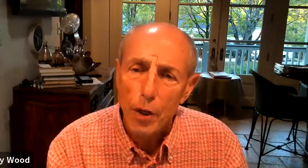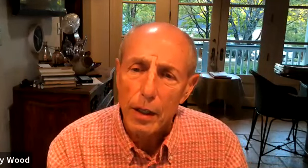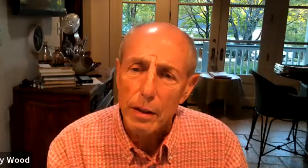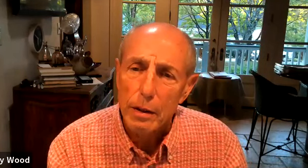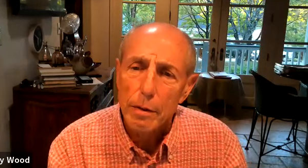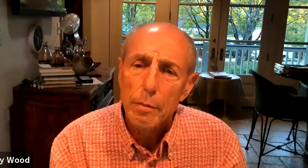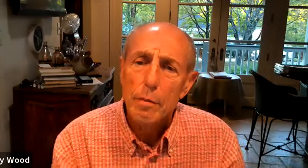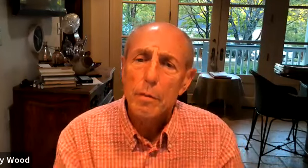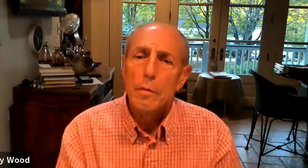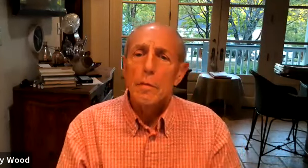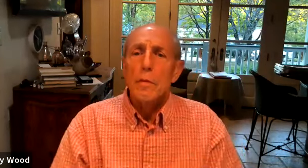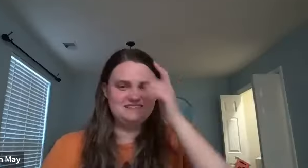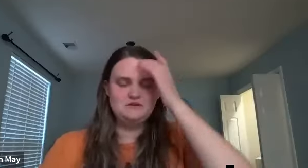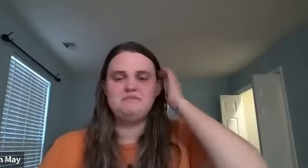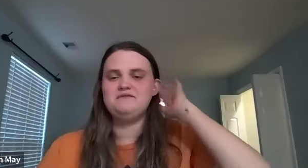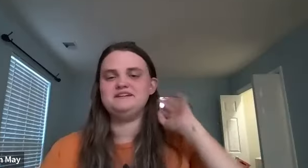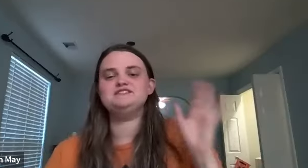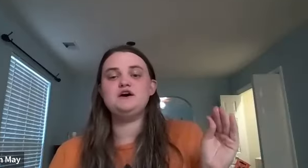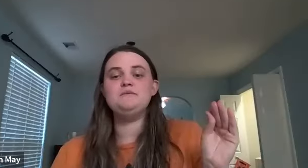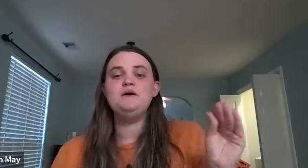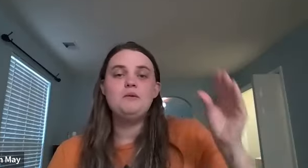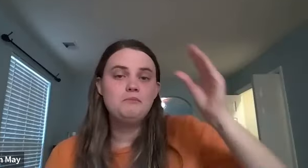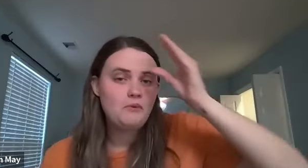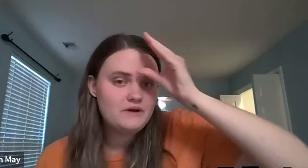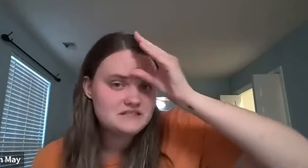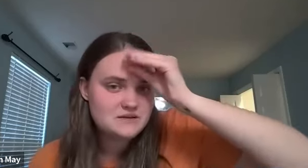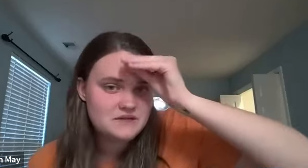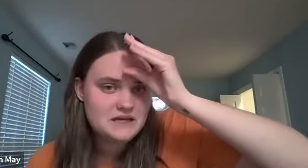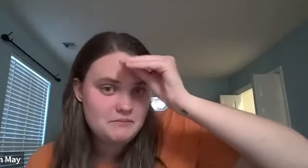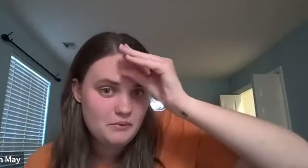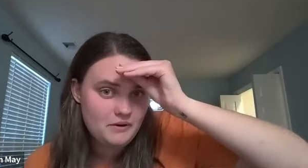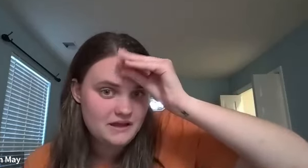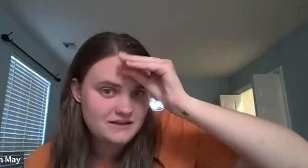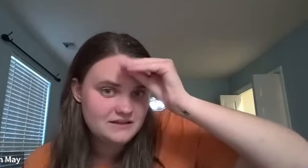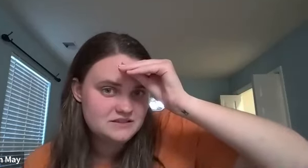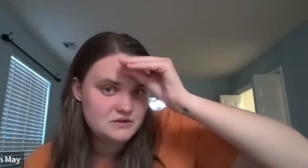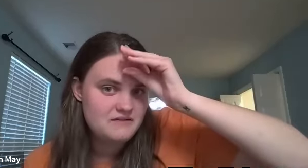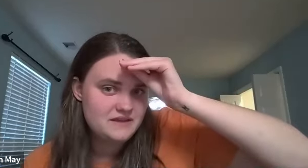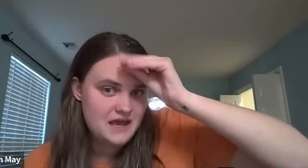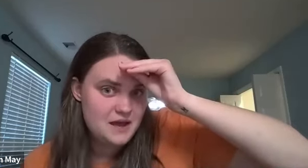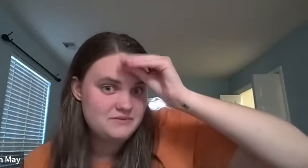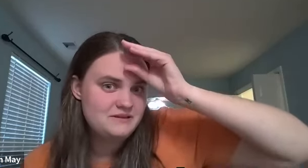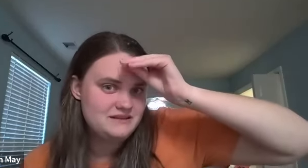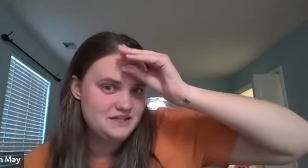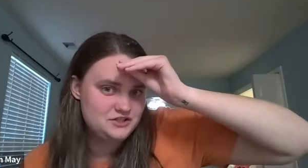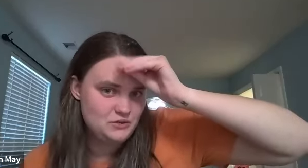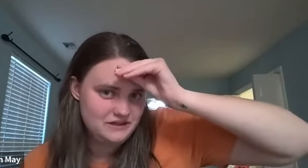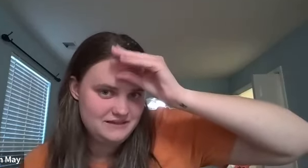girlfriend. Yes. Okay, perfect. So boy is going to be boy. So you have the cap and you're just holding it,